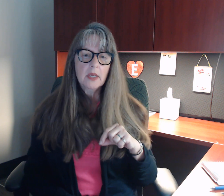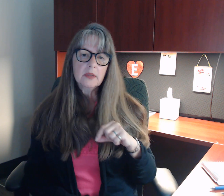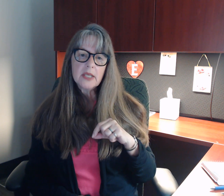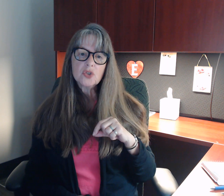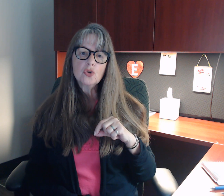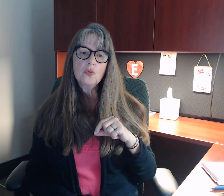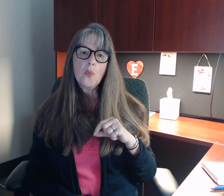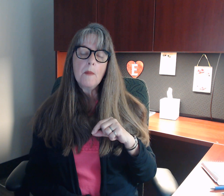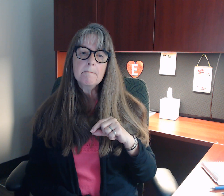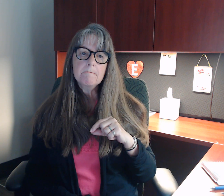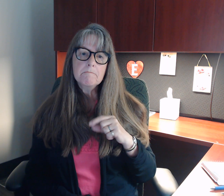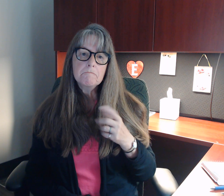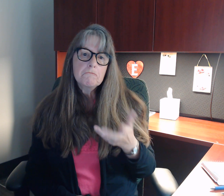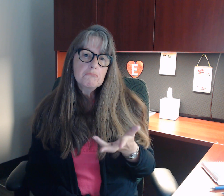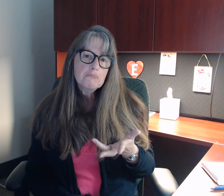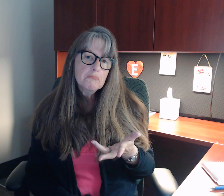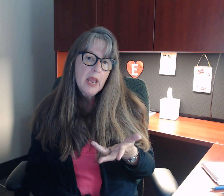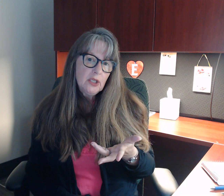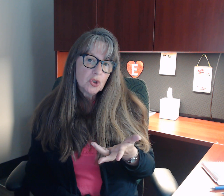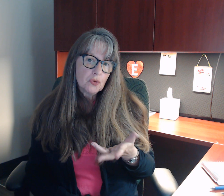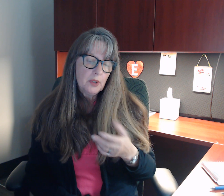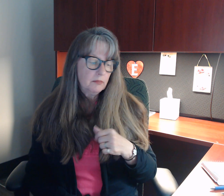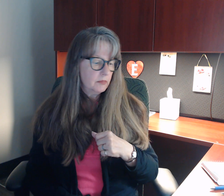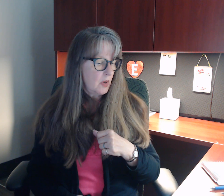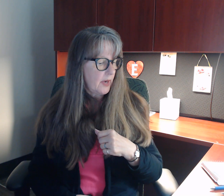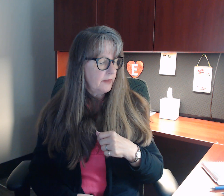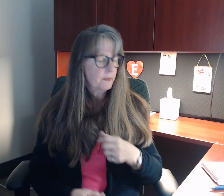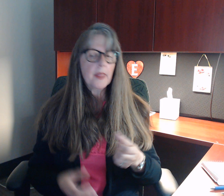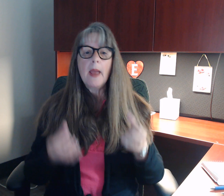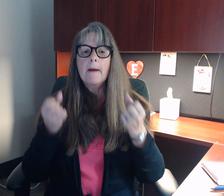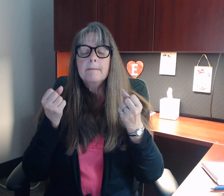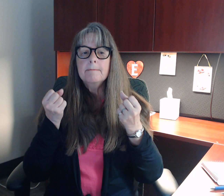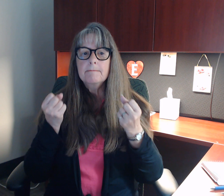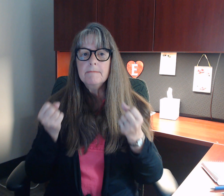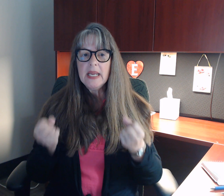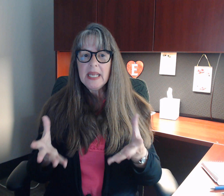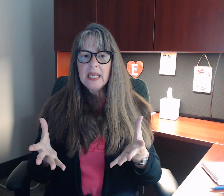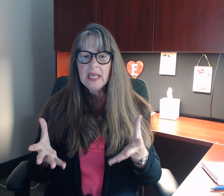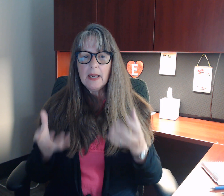Let's do mainstream. Okay. Many,